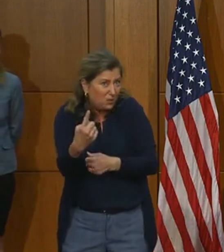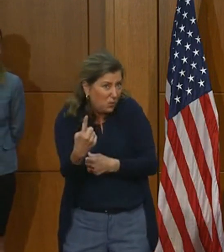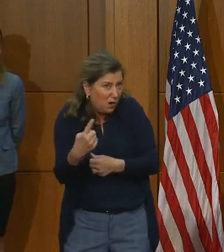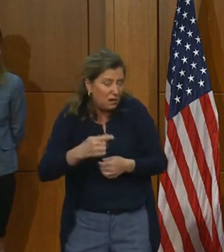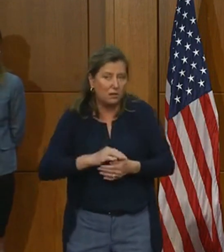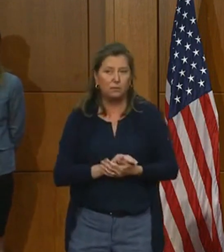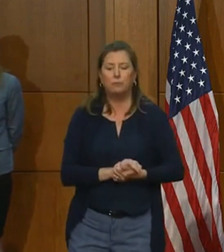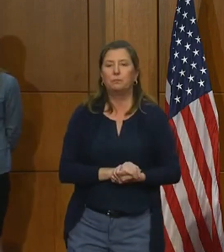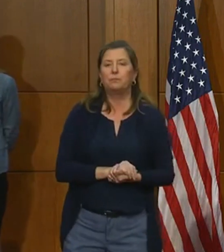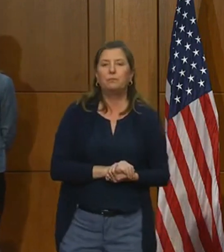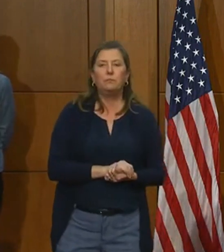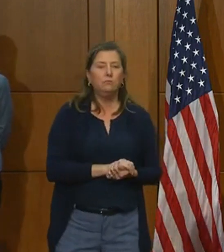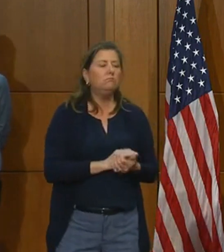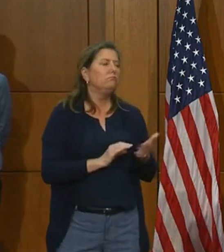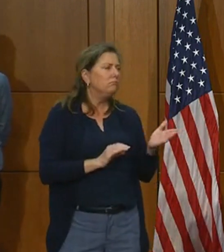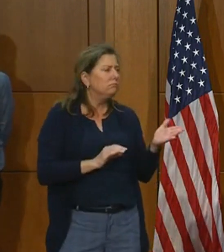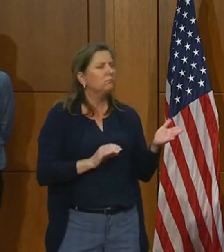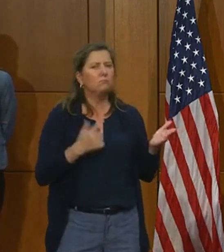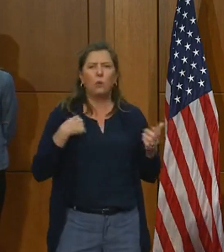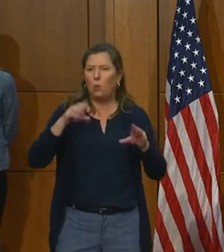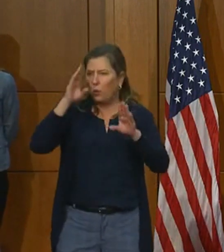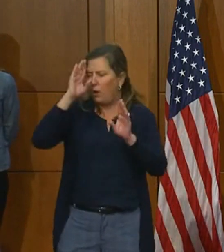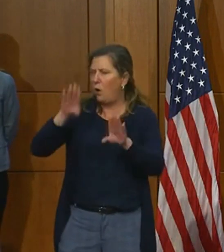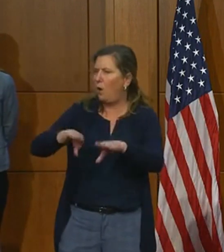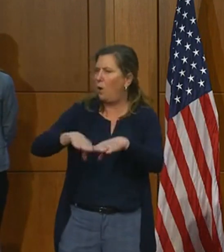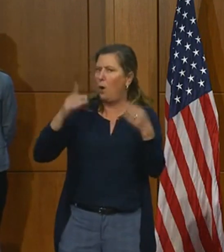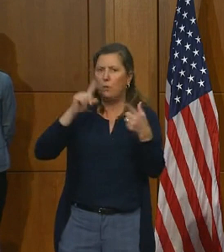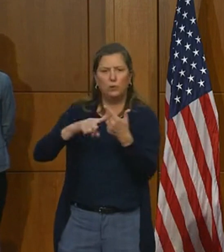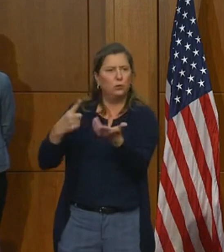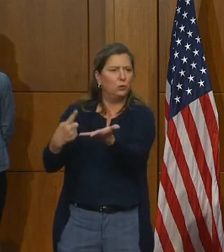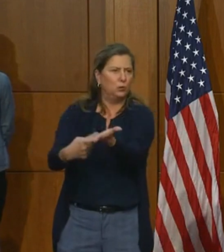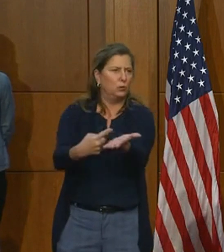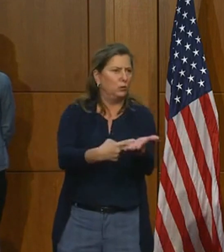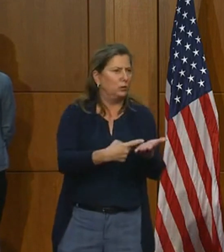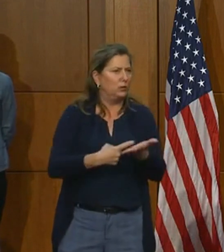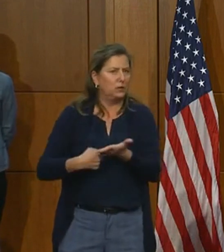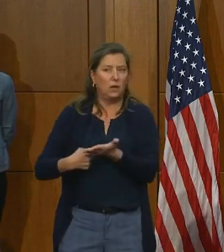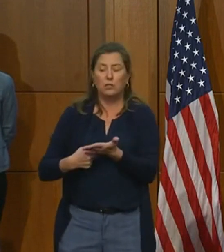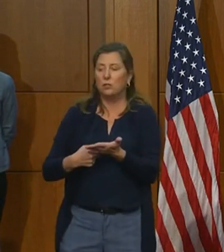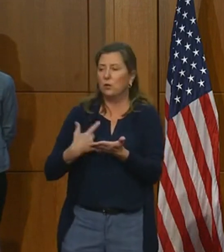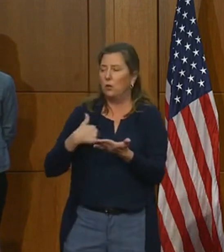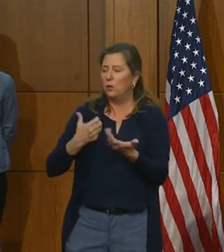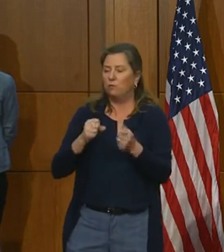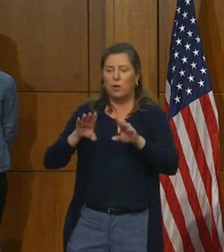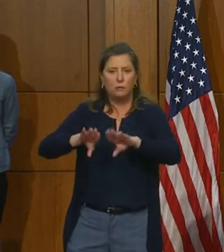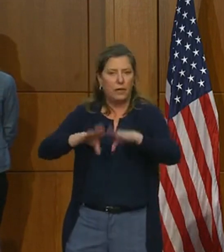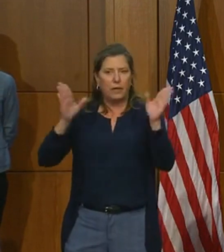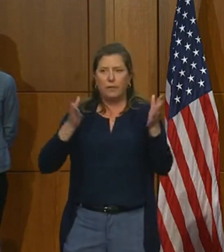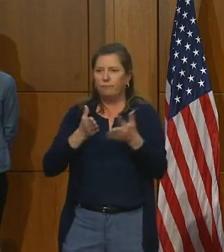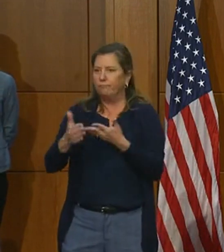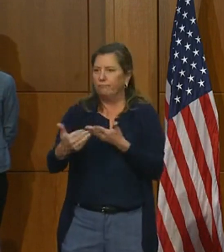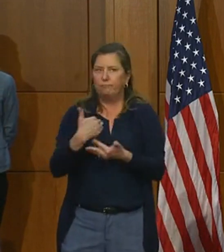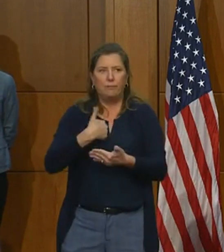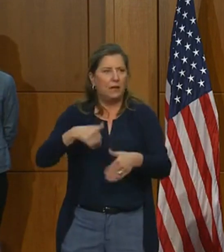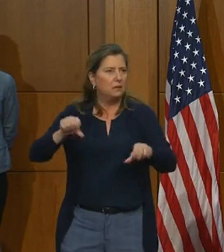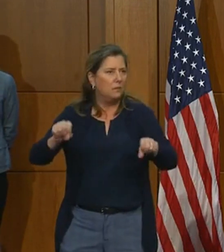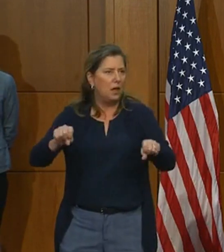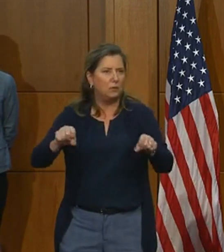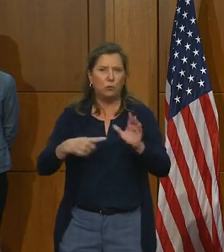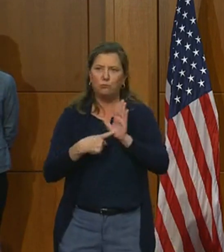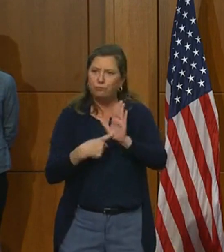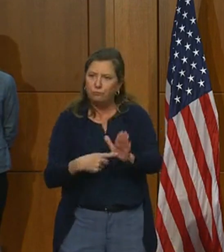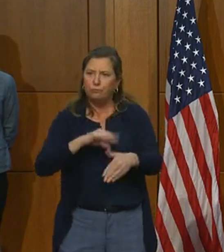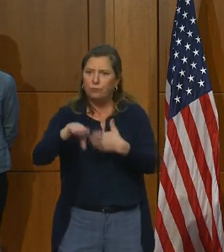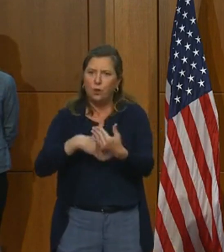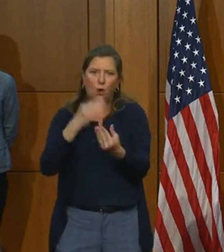say that we're certainly open to discussion. We have been as transparent as we can with the